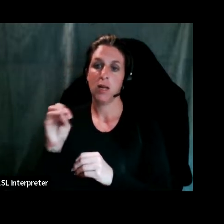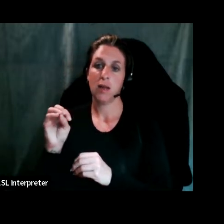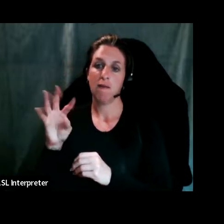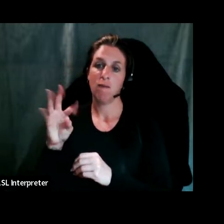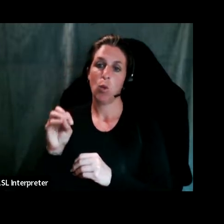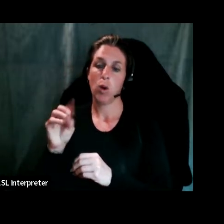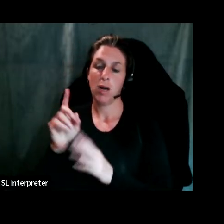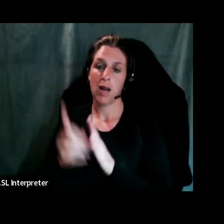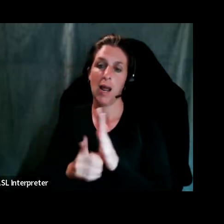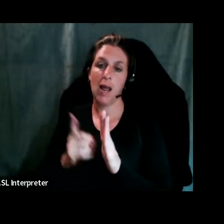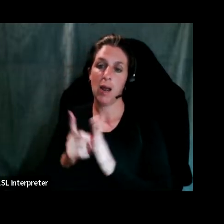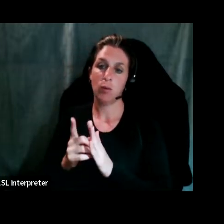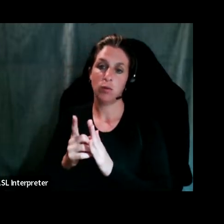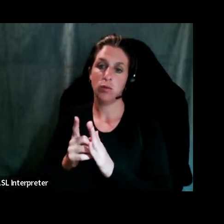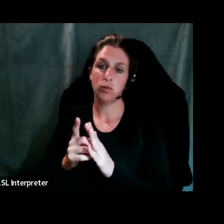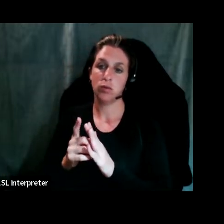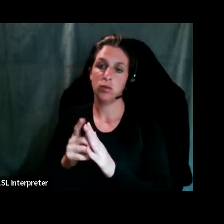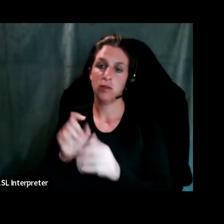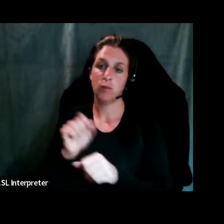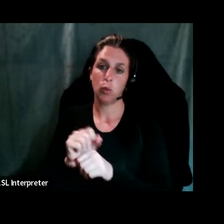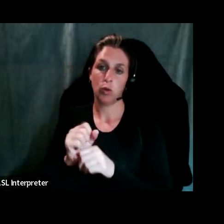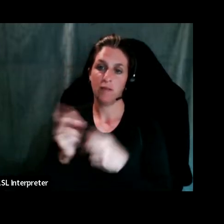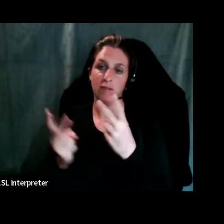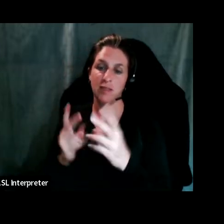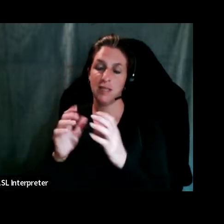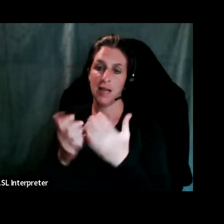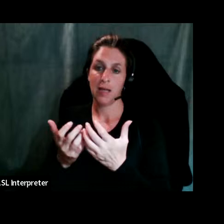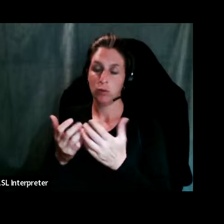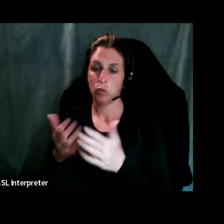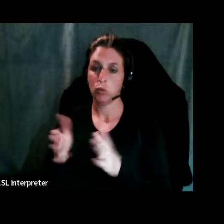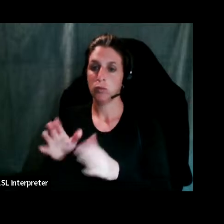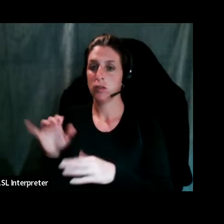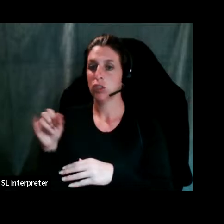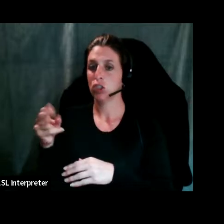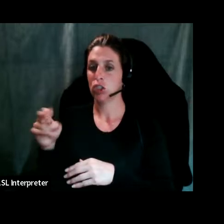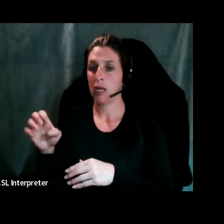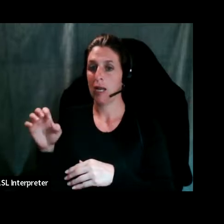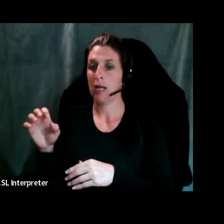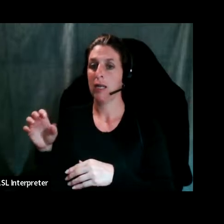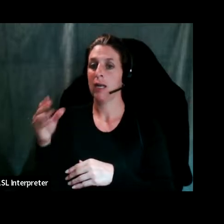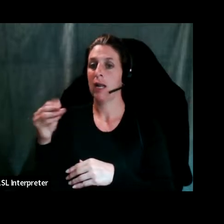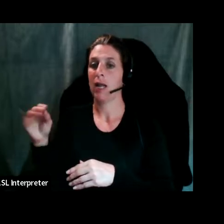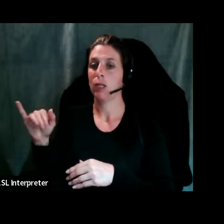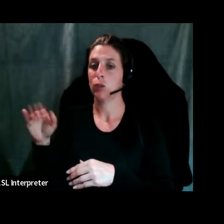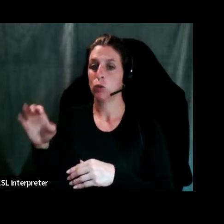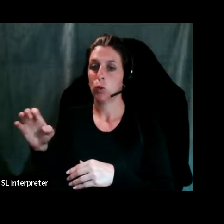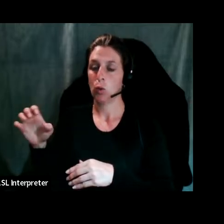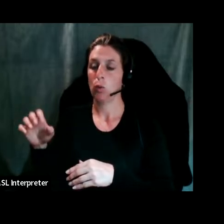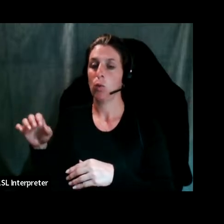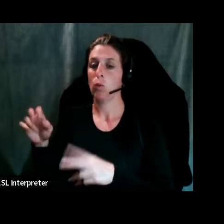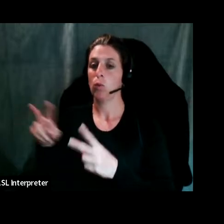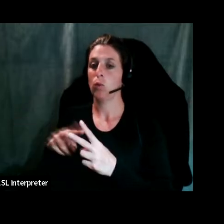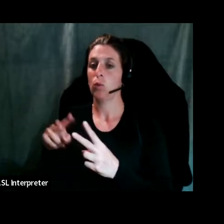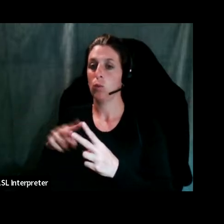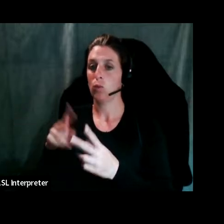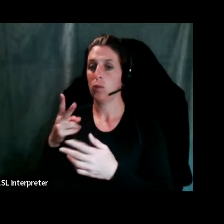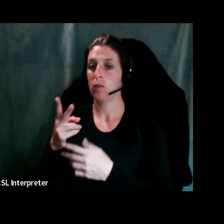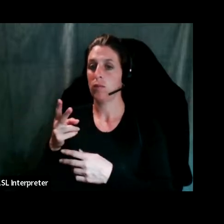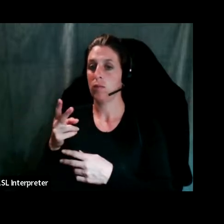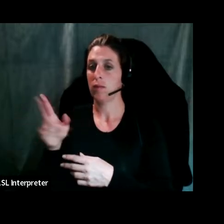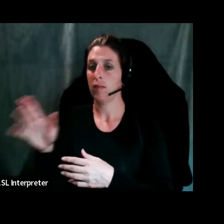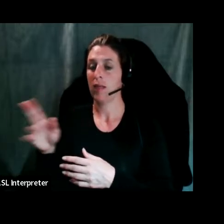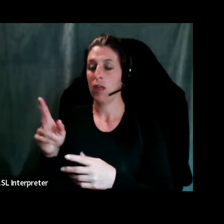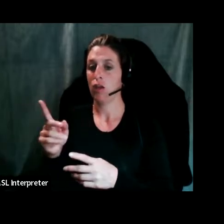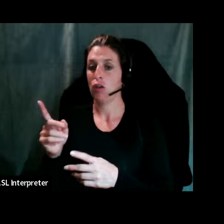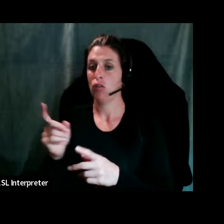of visiting classrooms. The Shane Saphir and Joe Truss, what I would say is their